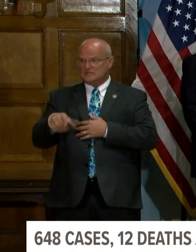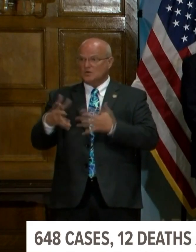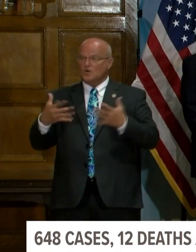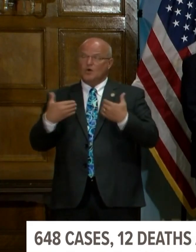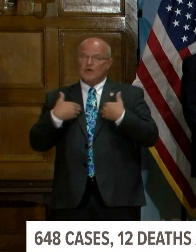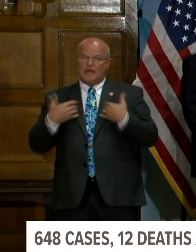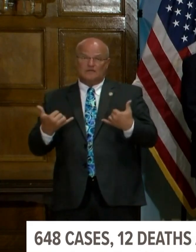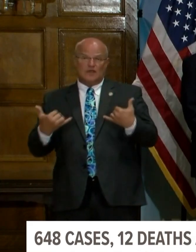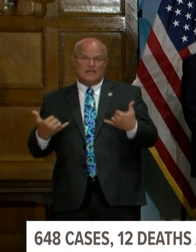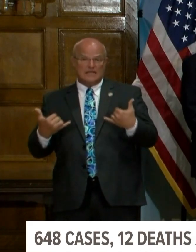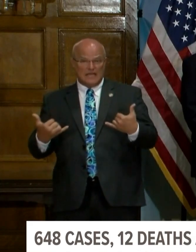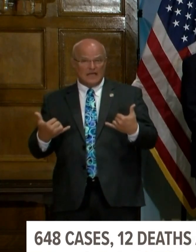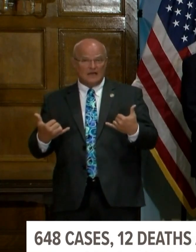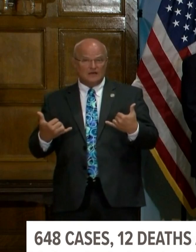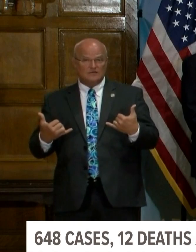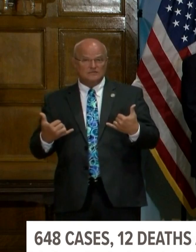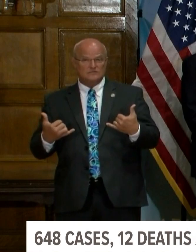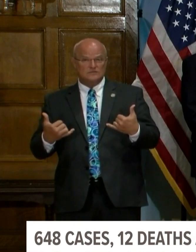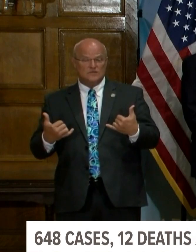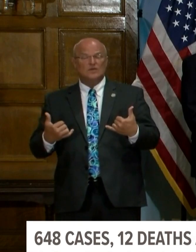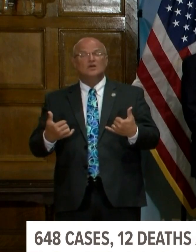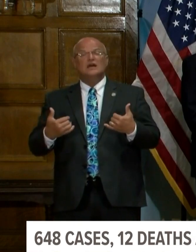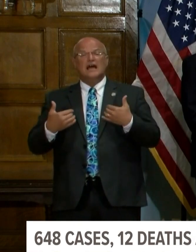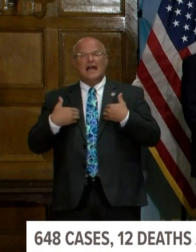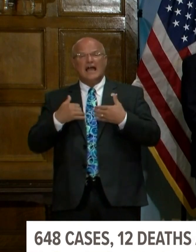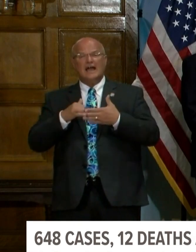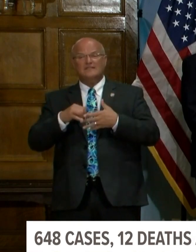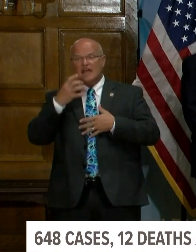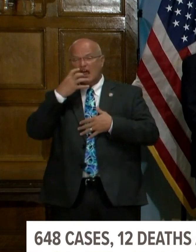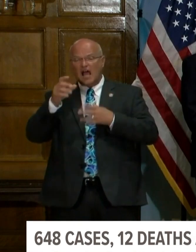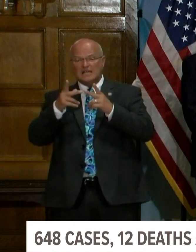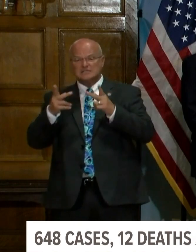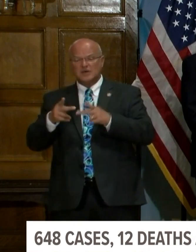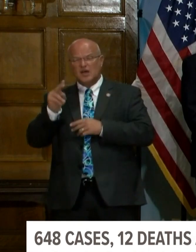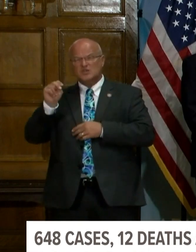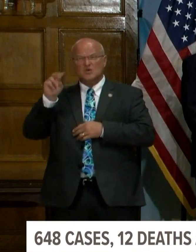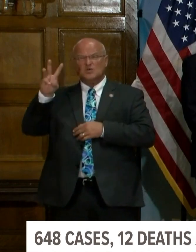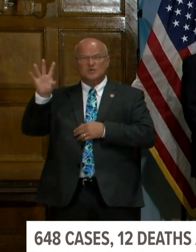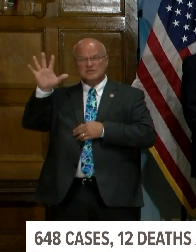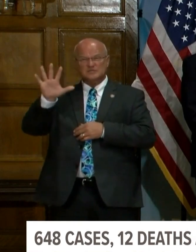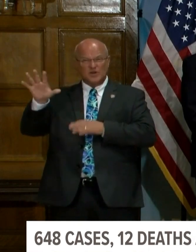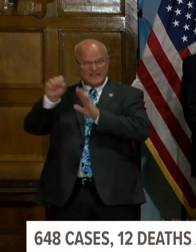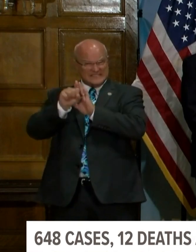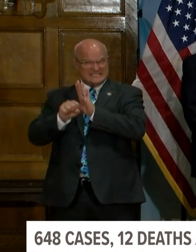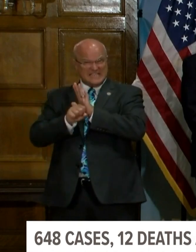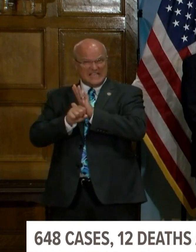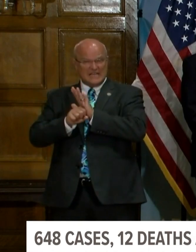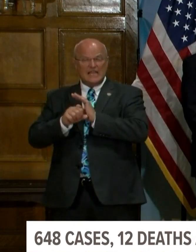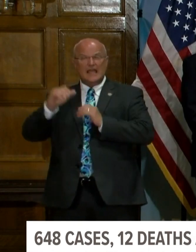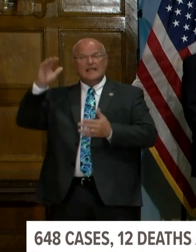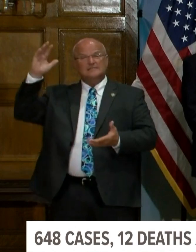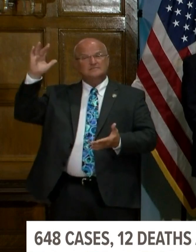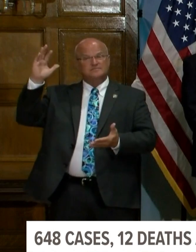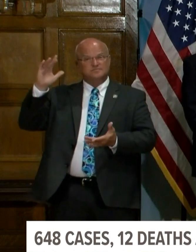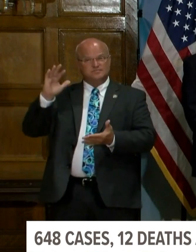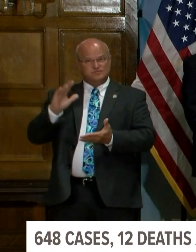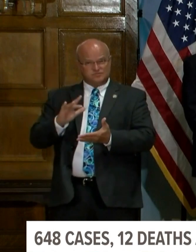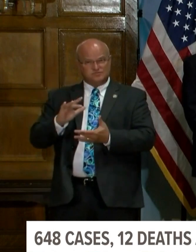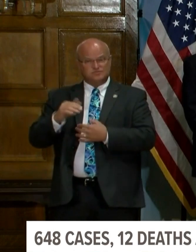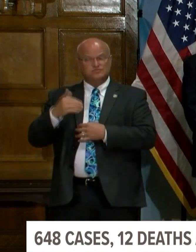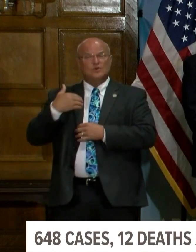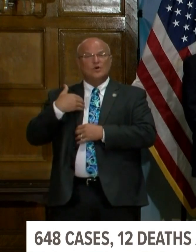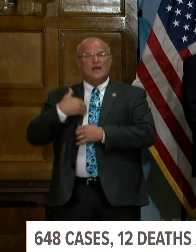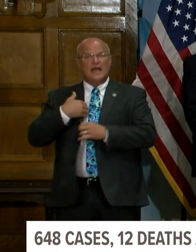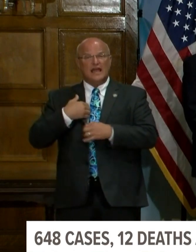we have right now, we did have that hot spot in the northwest part of the state. That's coming down. We did